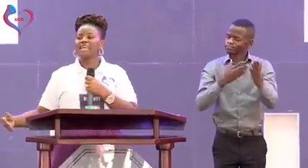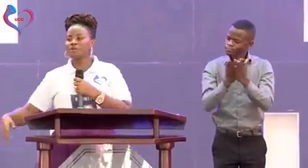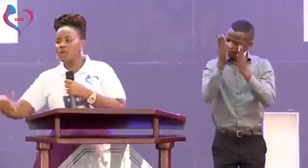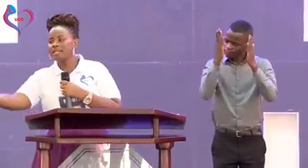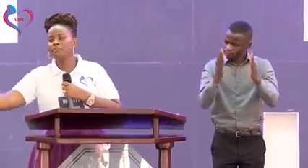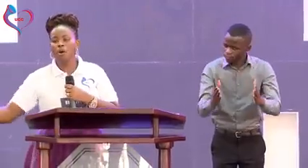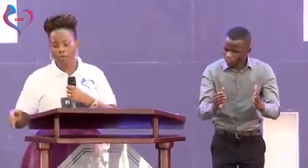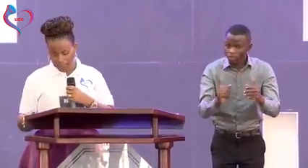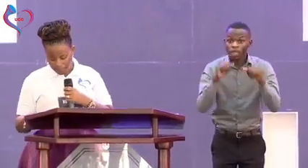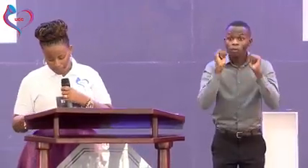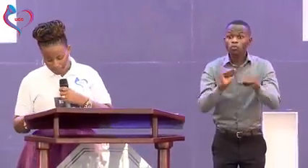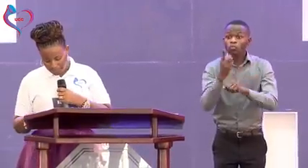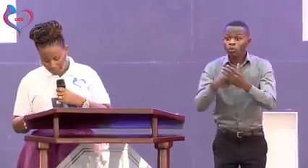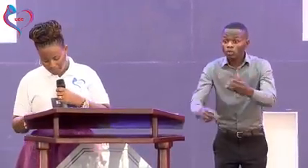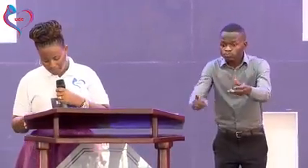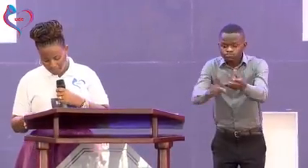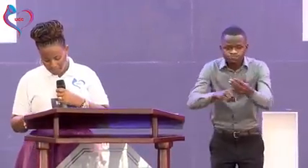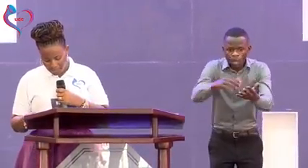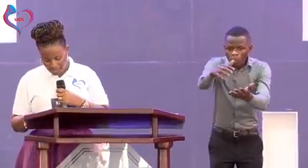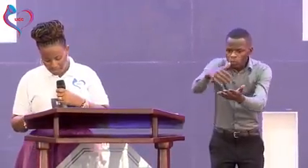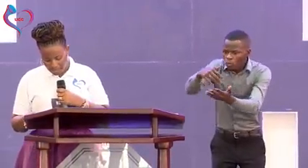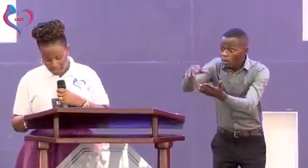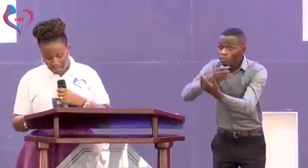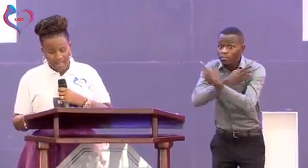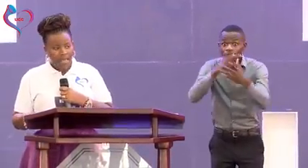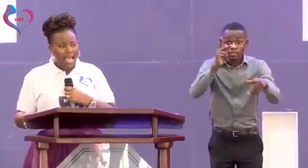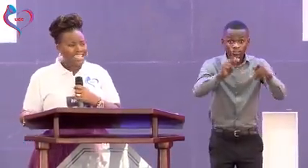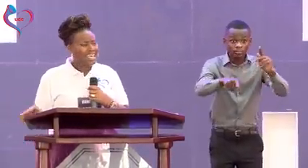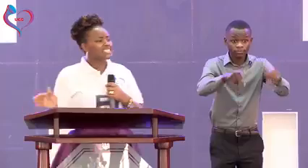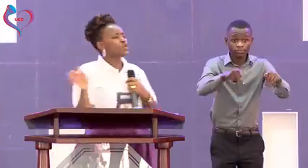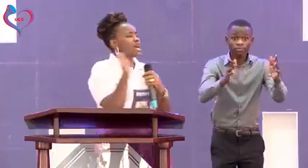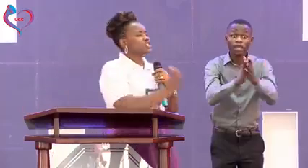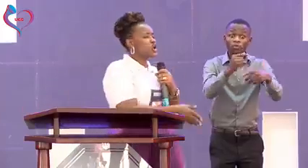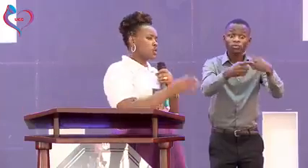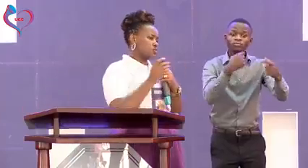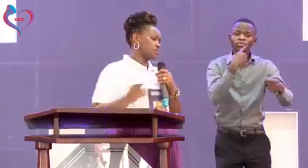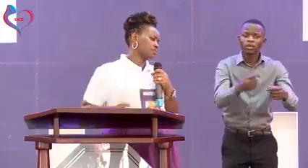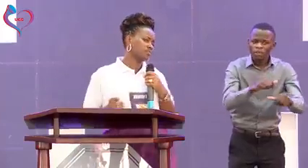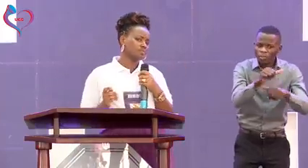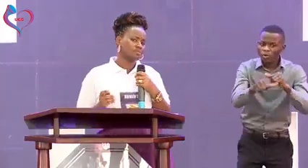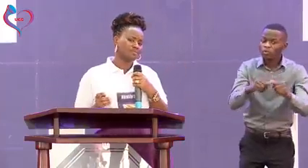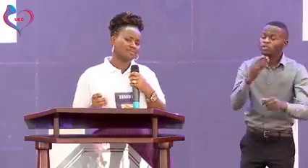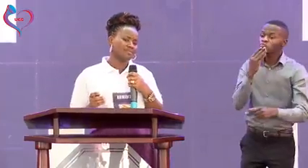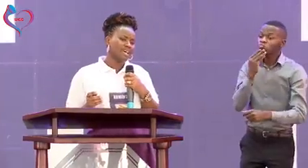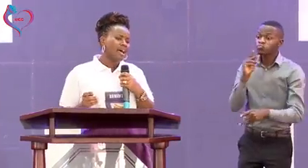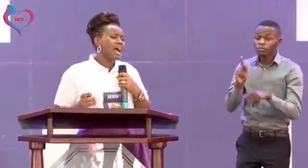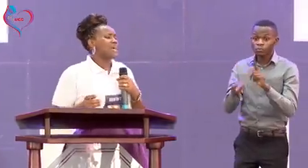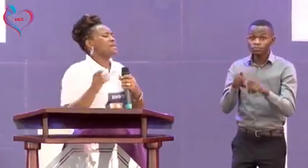That I might win more. And he says to the Jew,